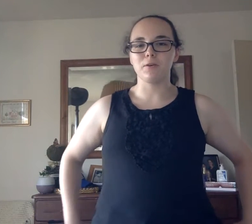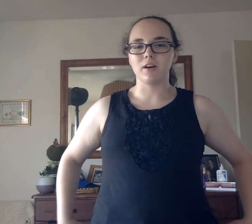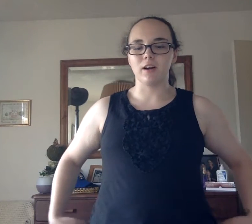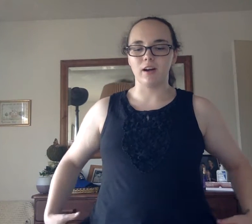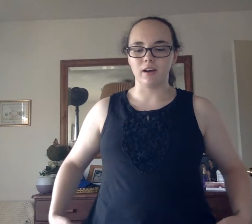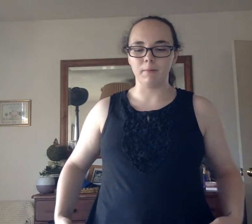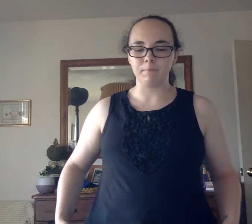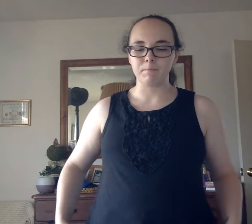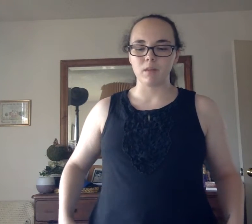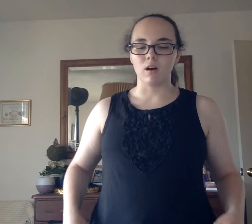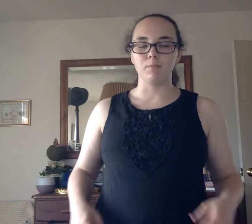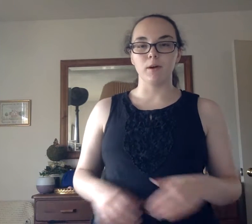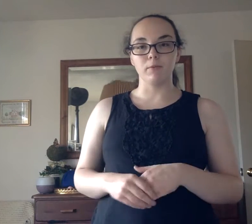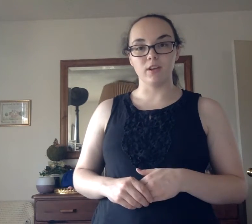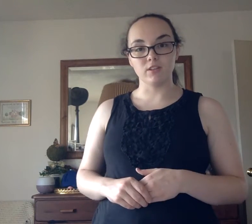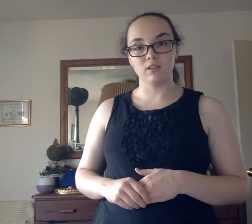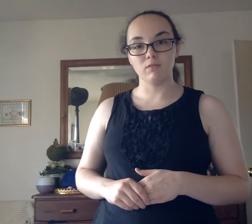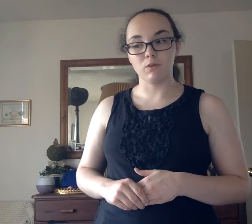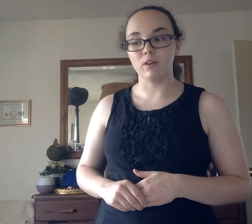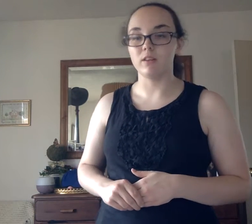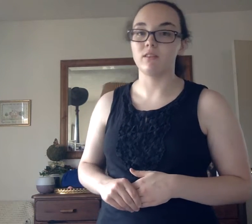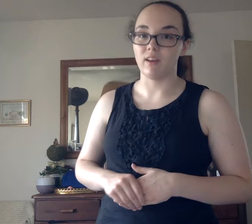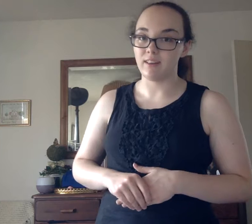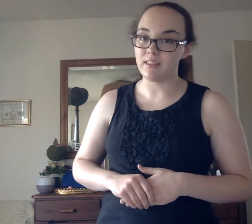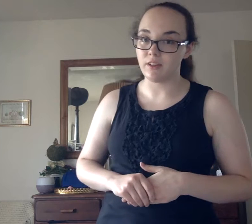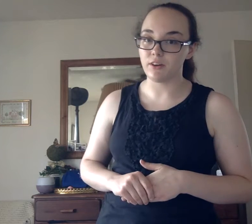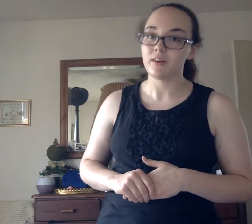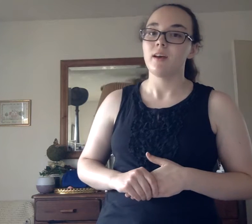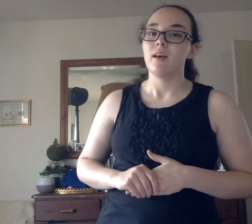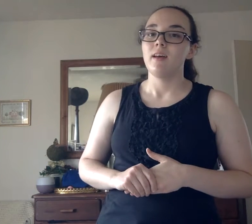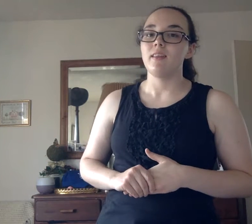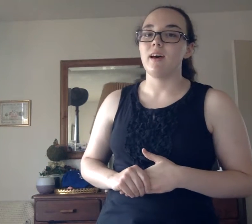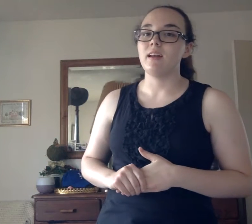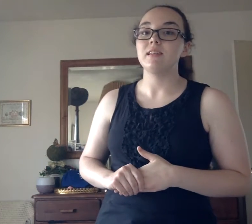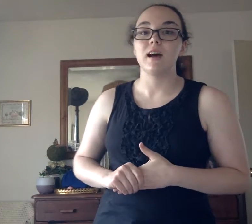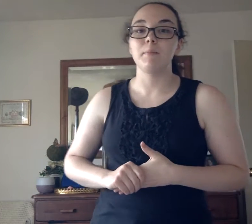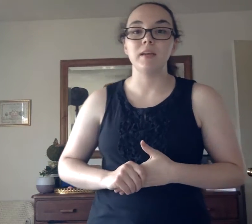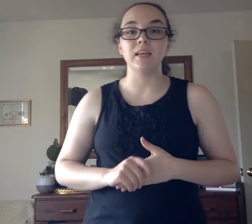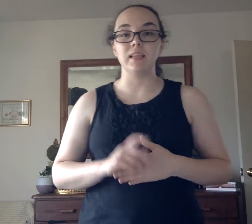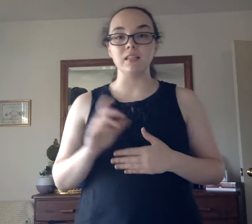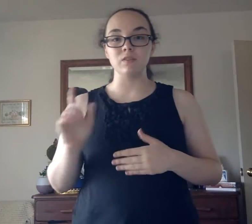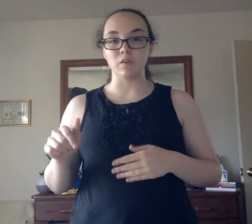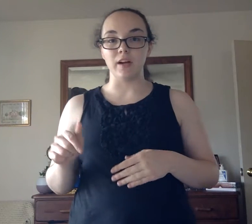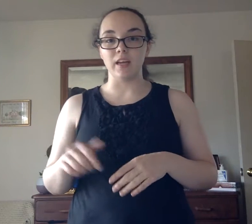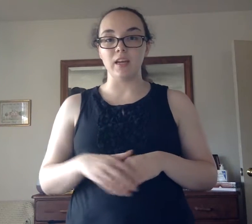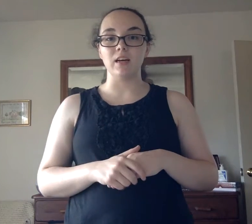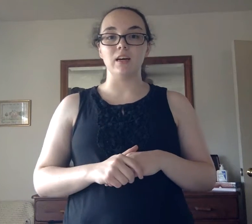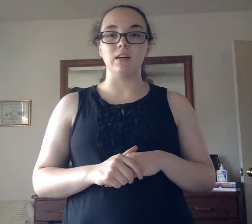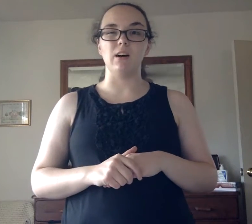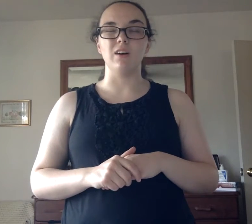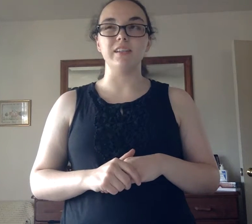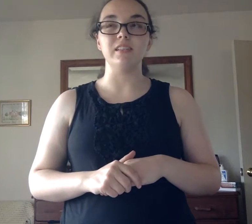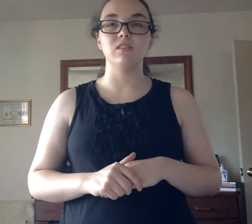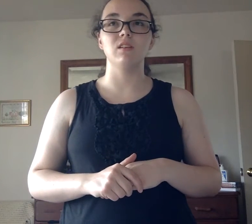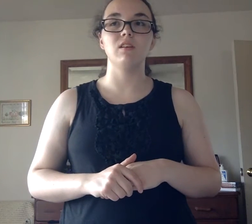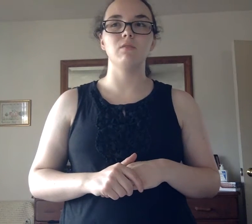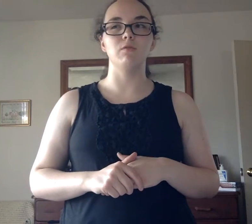for our preparation for the silent dinner that is happening this Friday, August 5th,